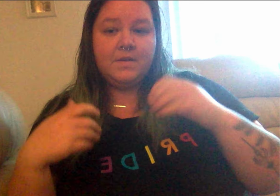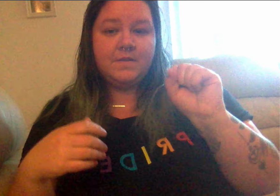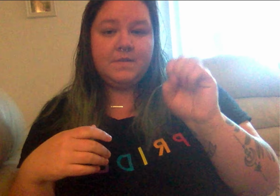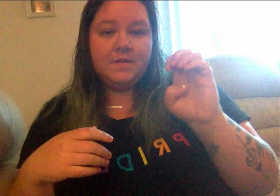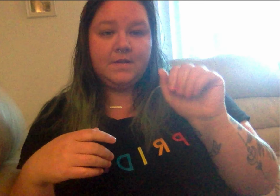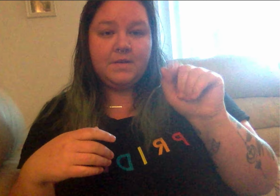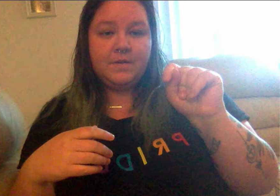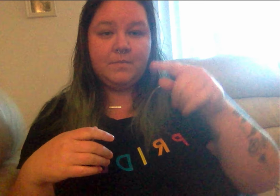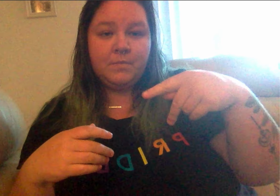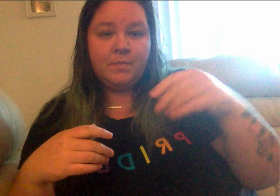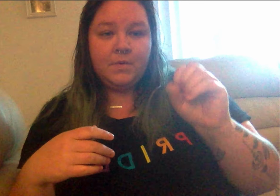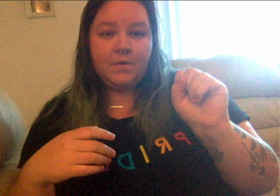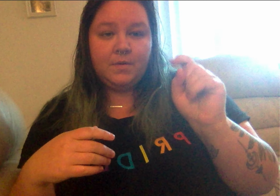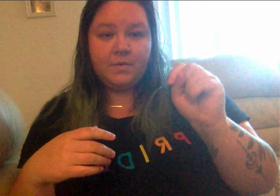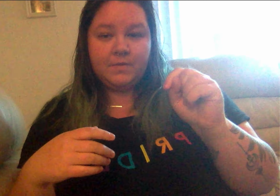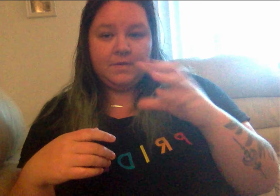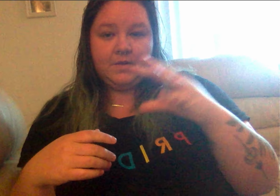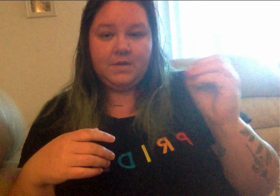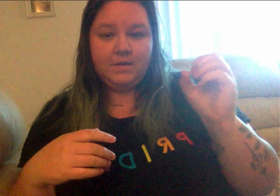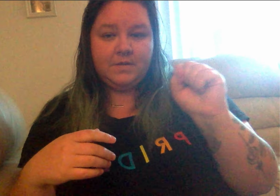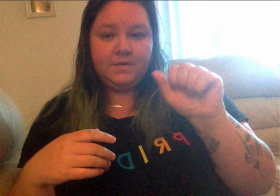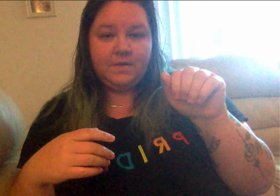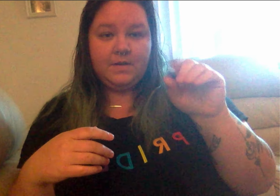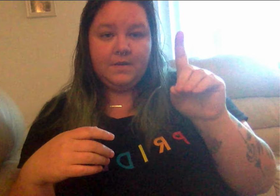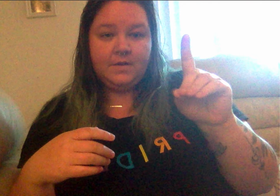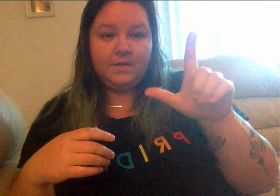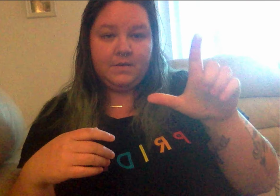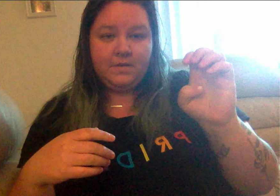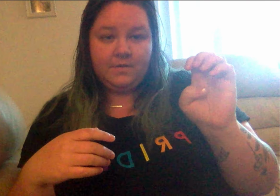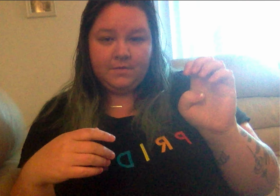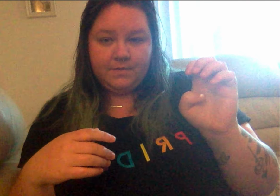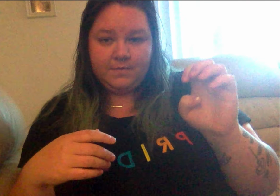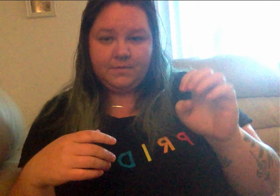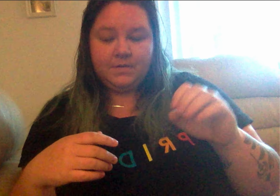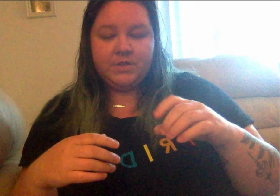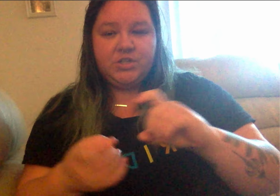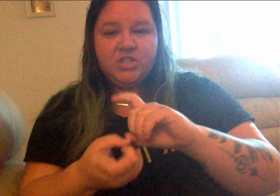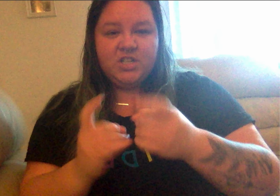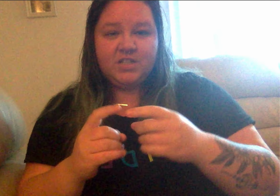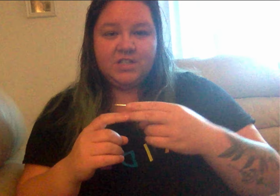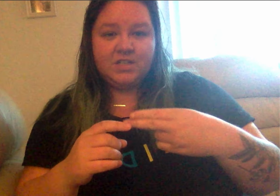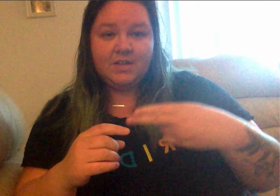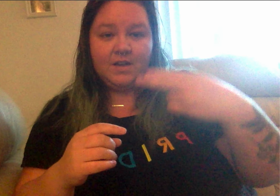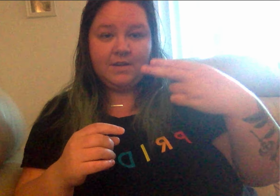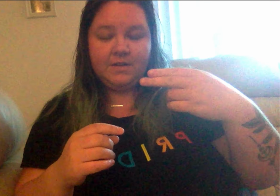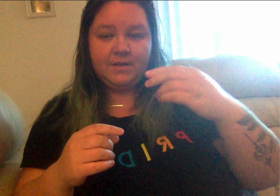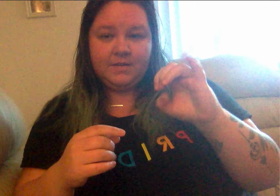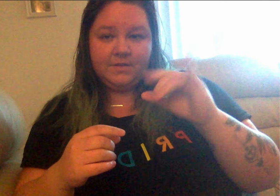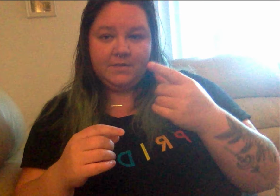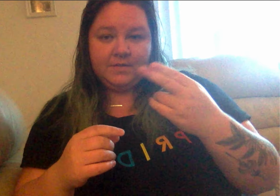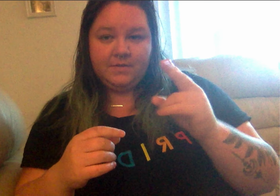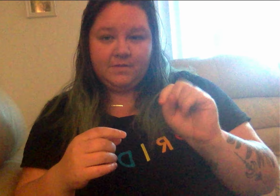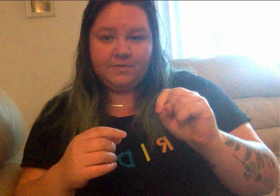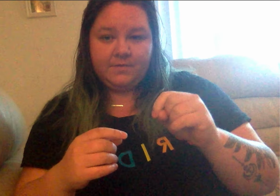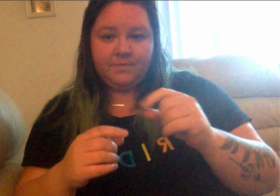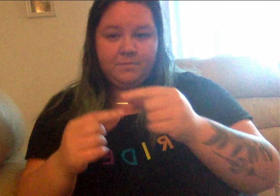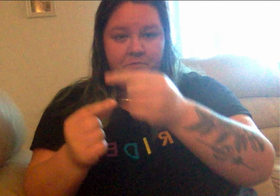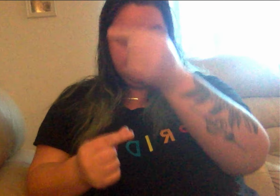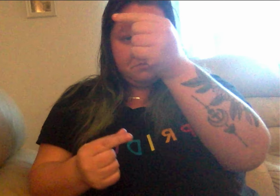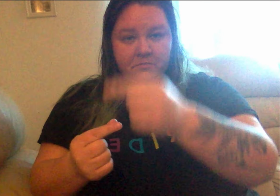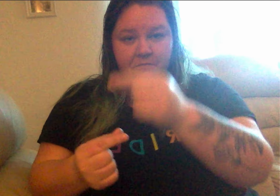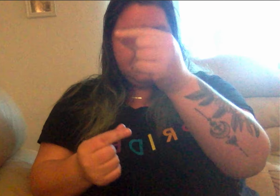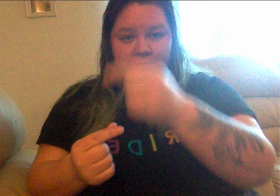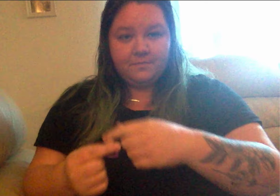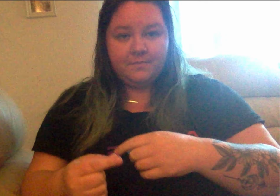saddle, and that's adjusted here in height by changing the distance there at that collar. On this mountain